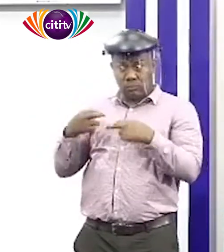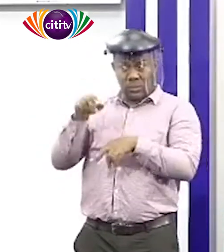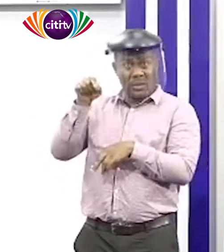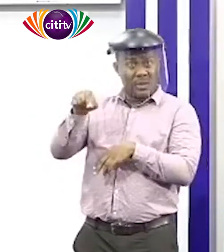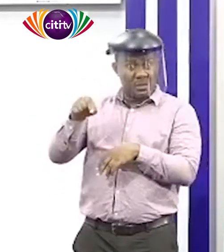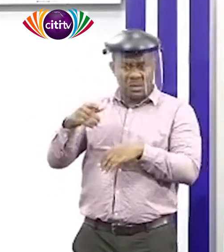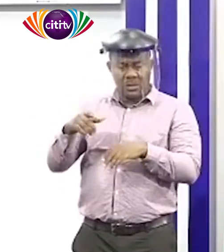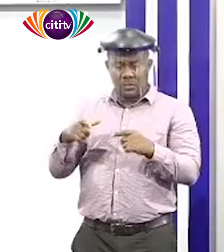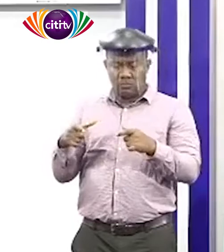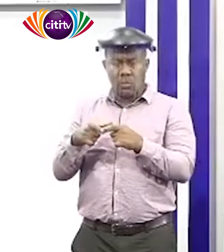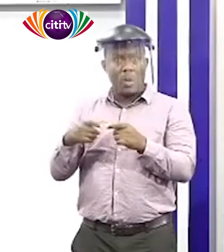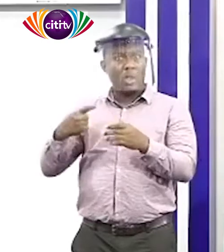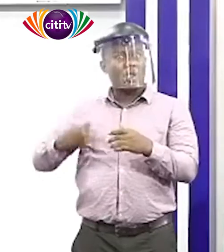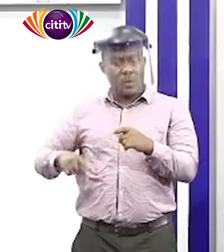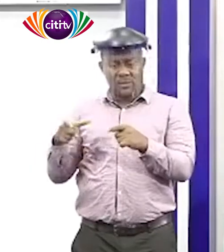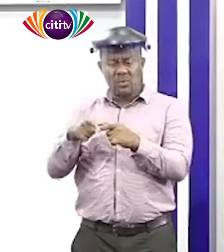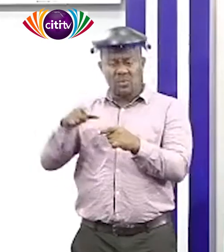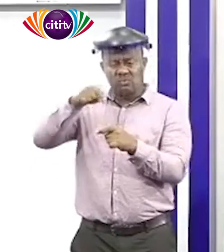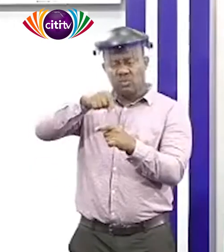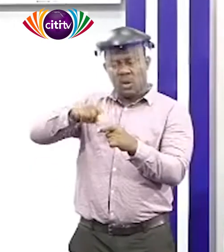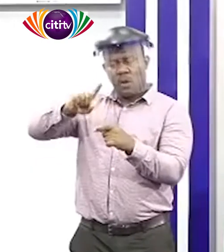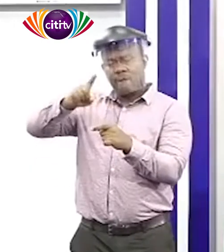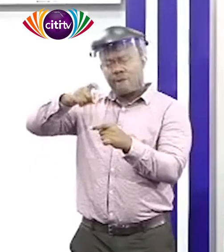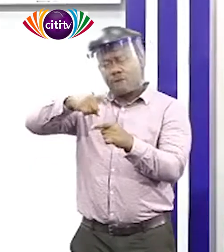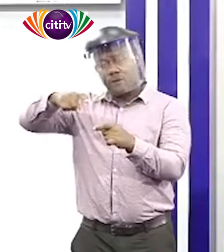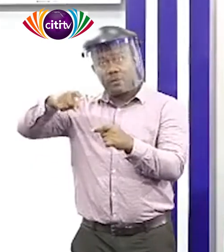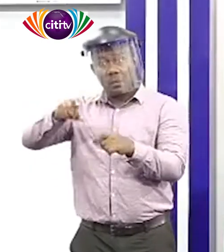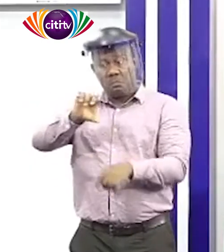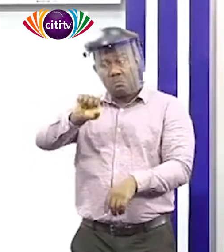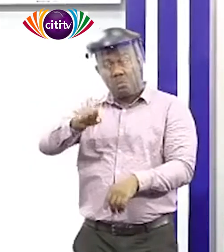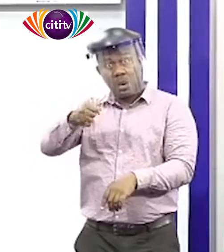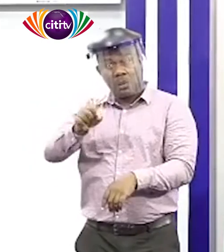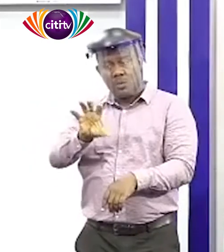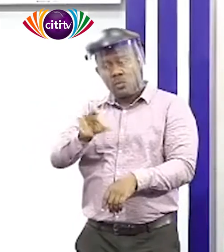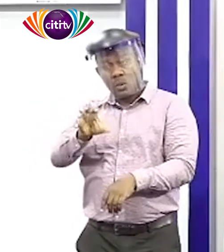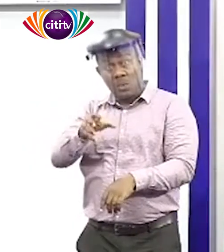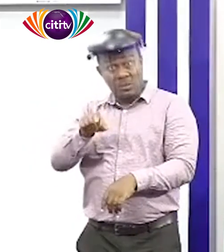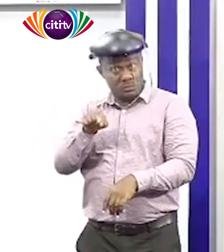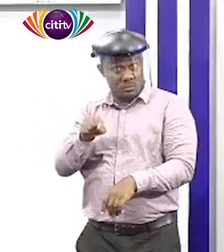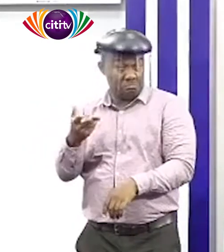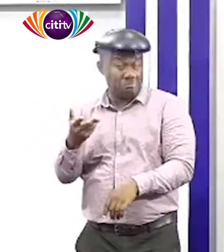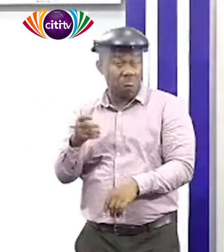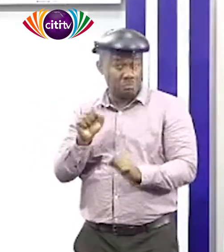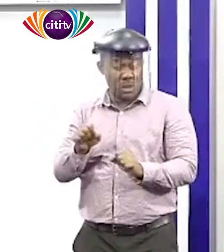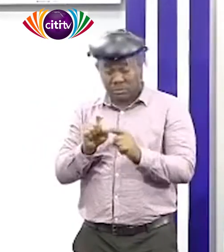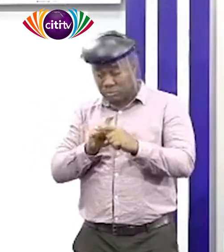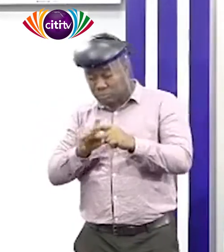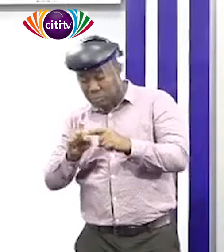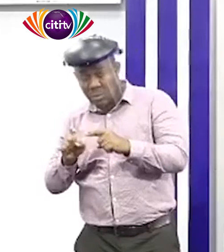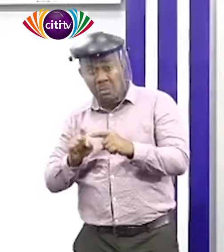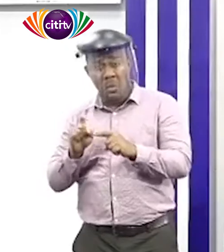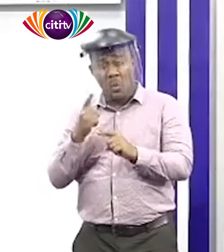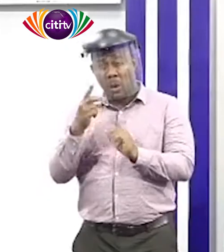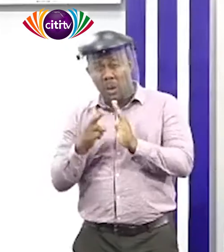surfaces and frequent touch surfaces such as doorknobs, handles, preferably every